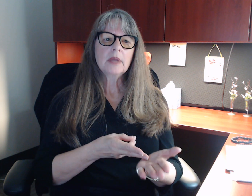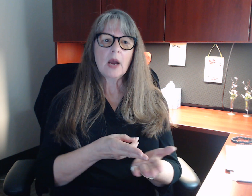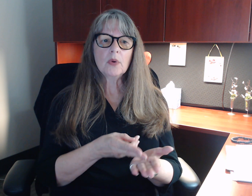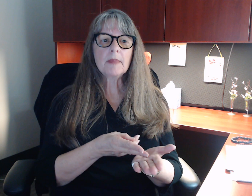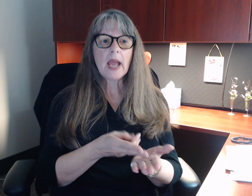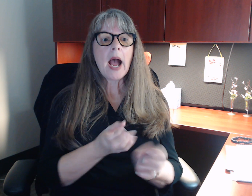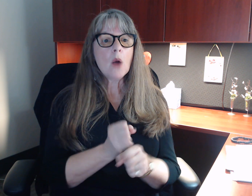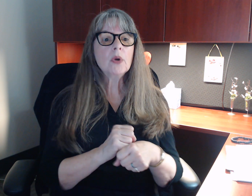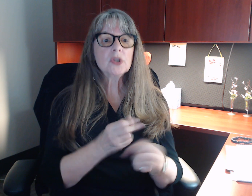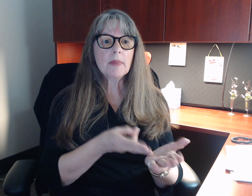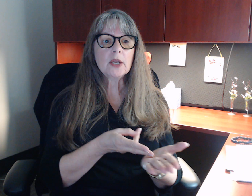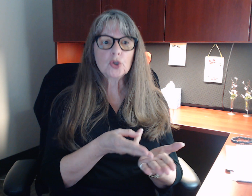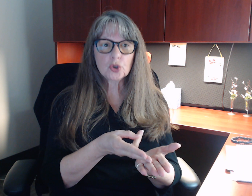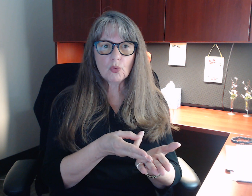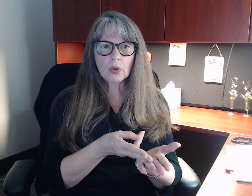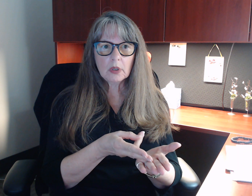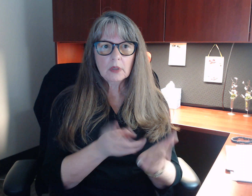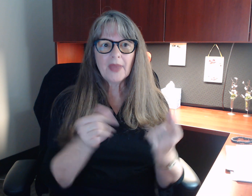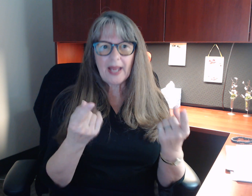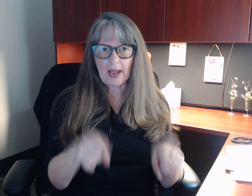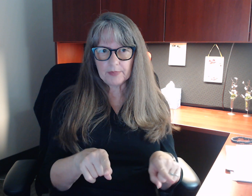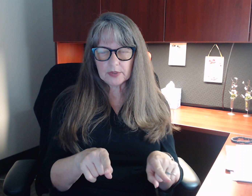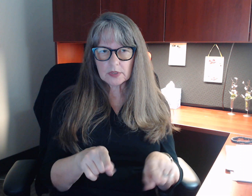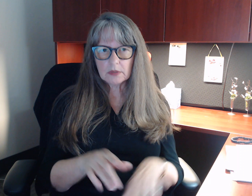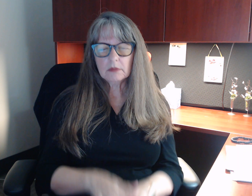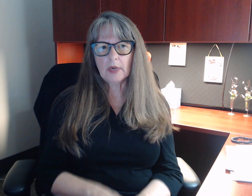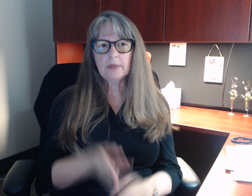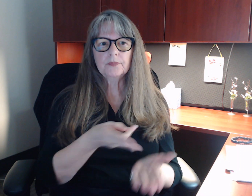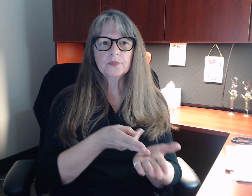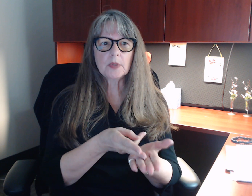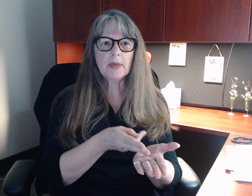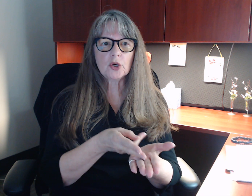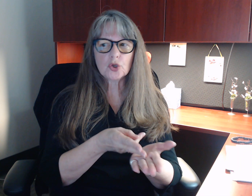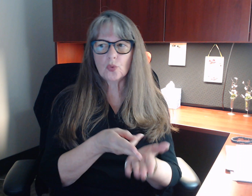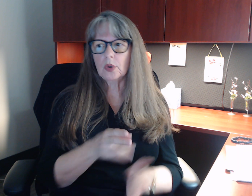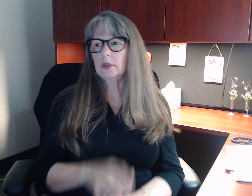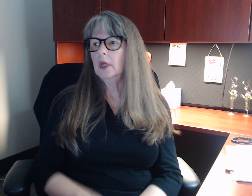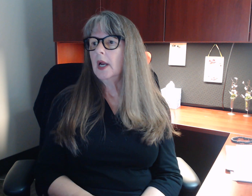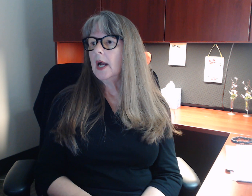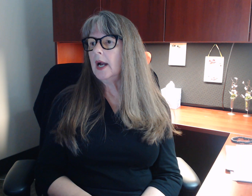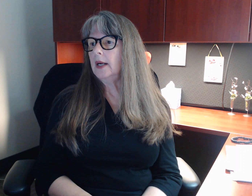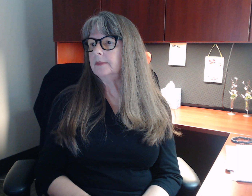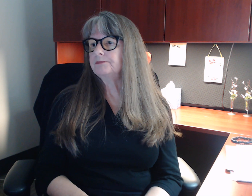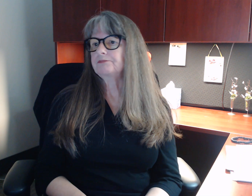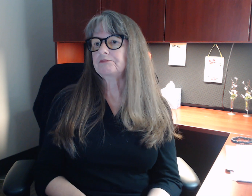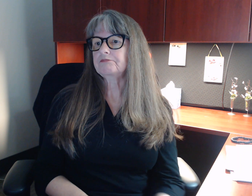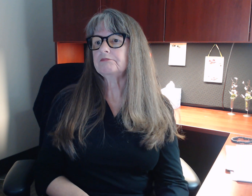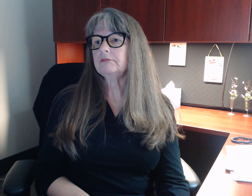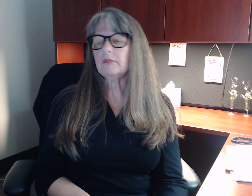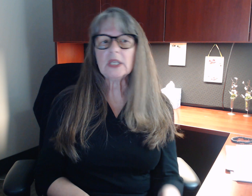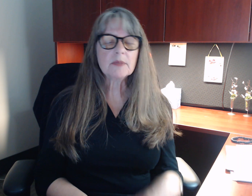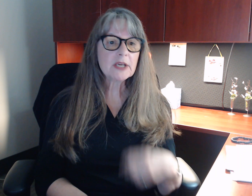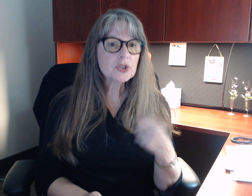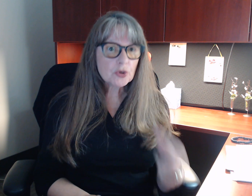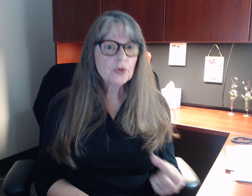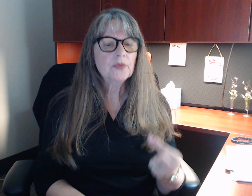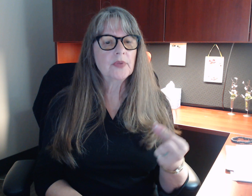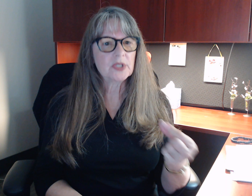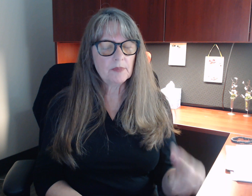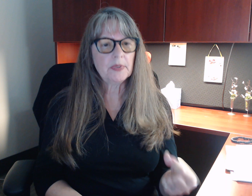want to make sure that happens, right? To make sure, to make certain that something is